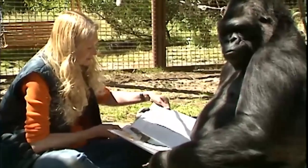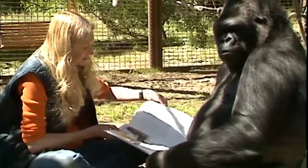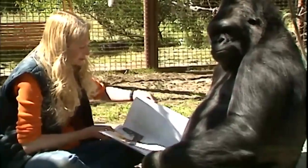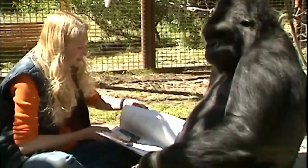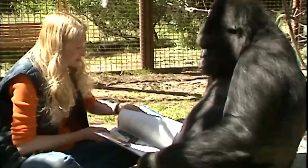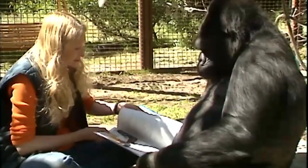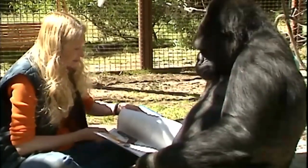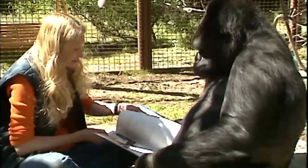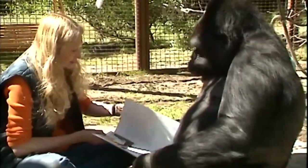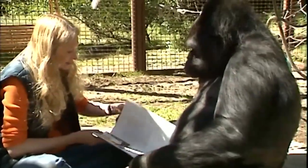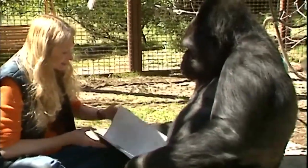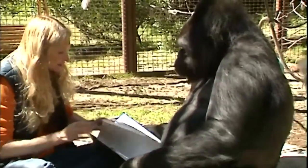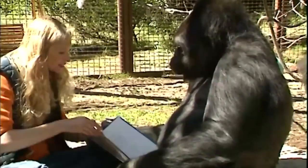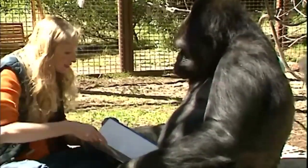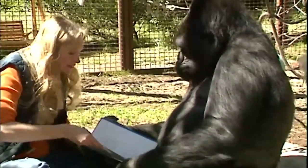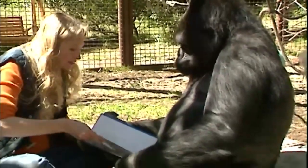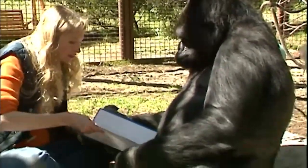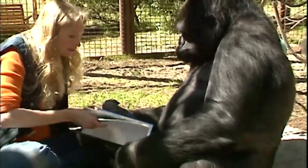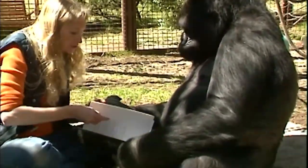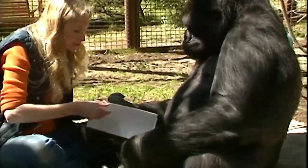at the pictures. Of you.